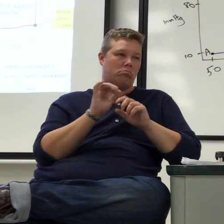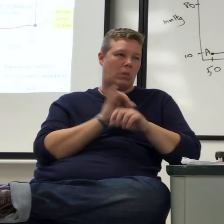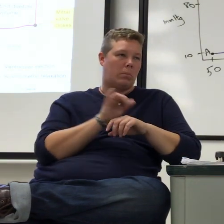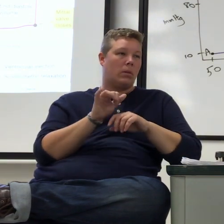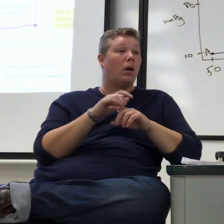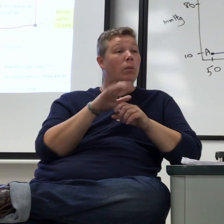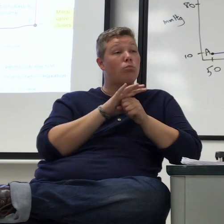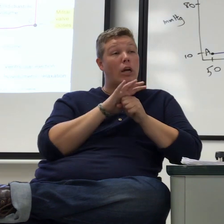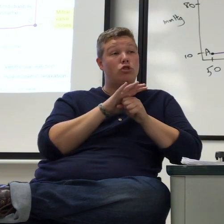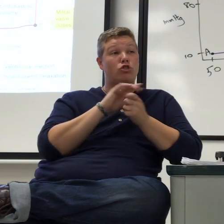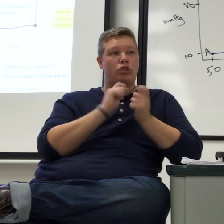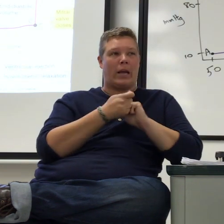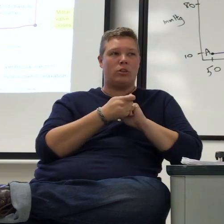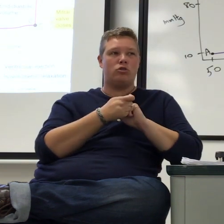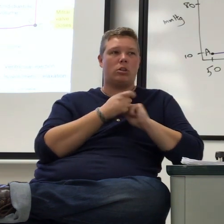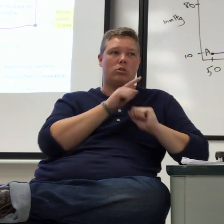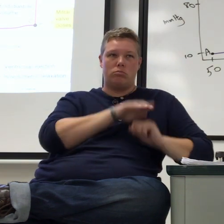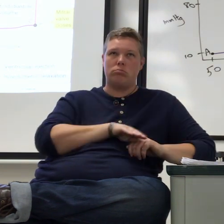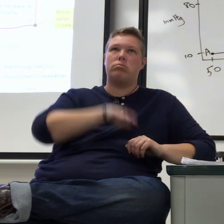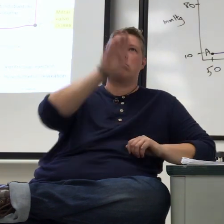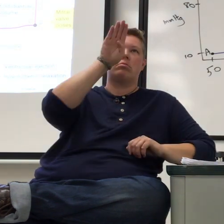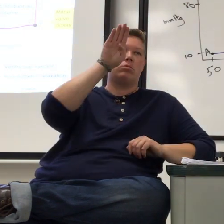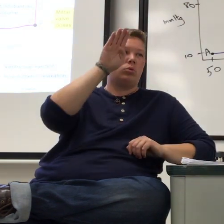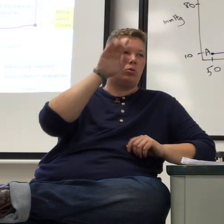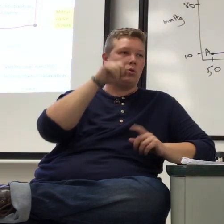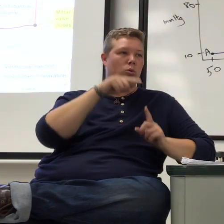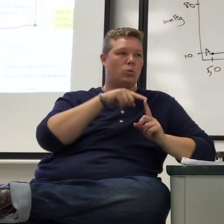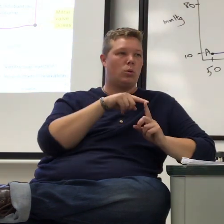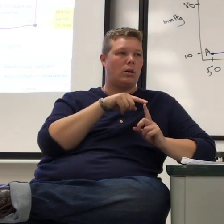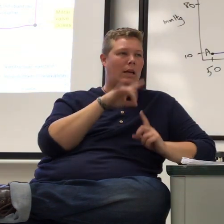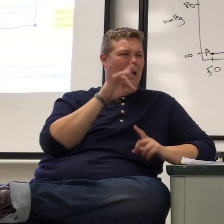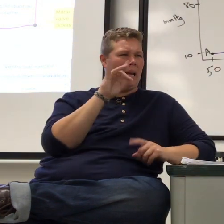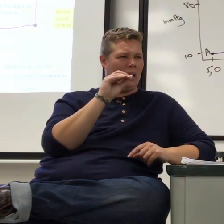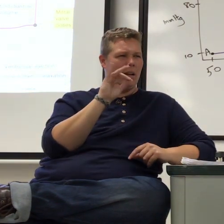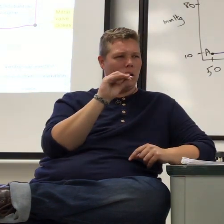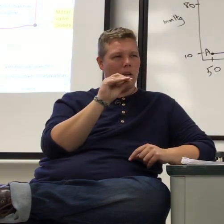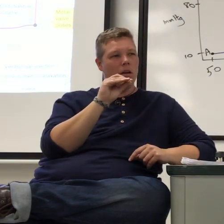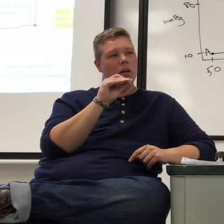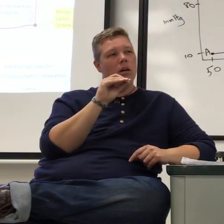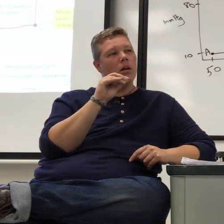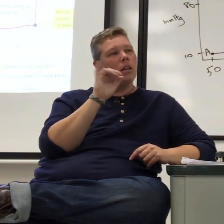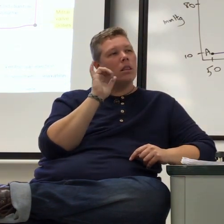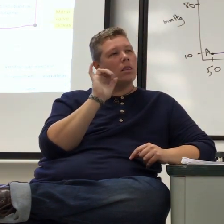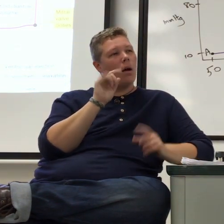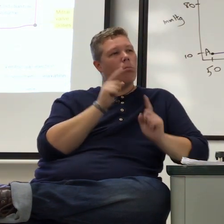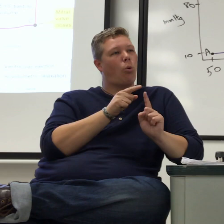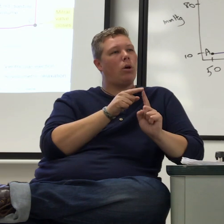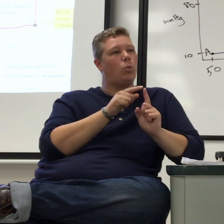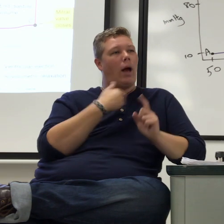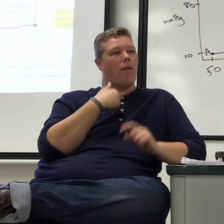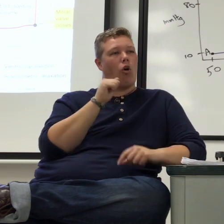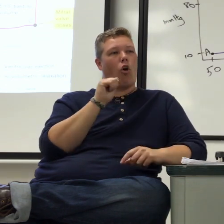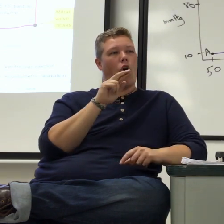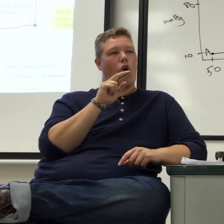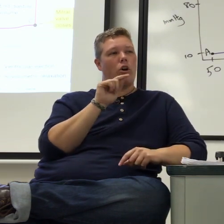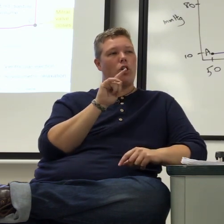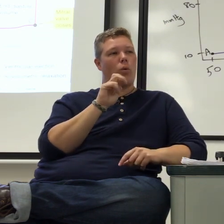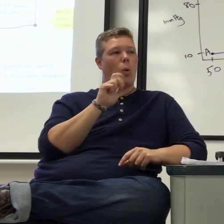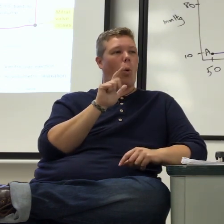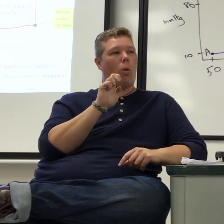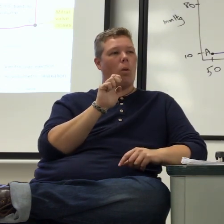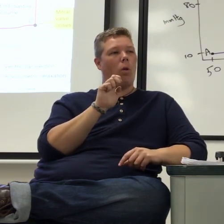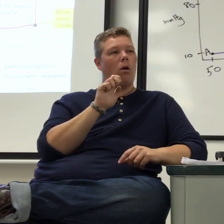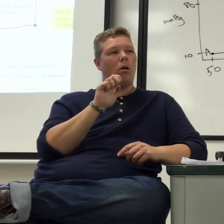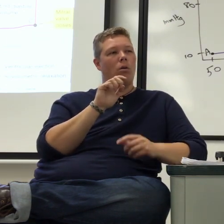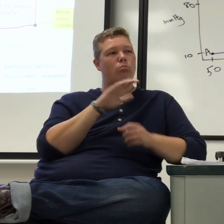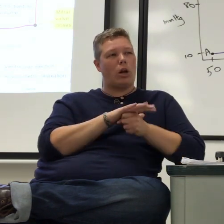But the pressure changed. It jumped all the way up to almost like 80. At that point, you're at arterial pressure. You could start outflow.